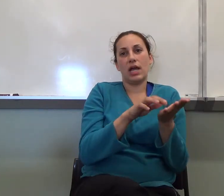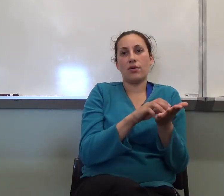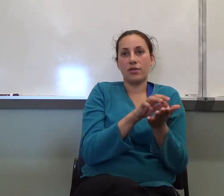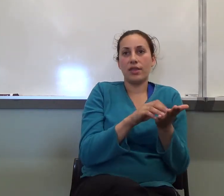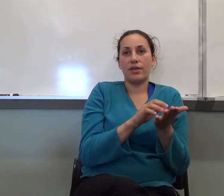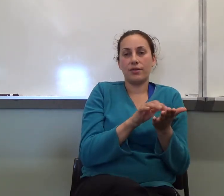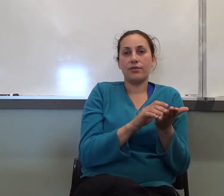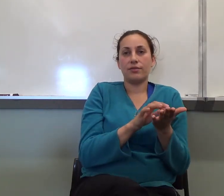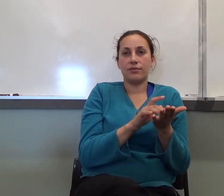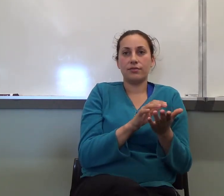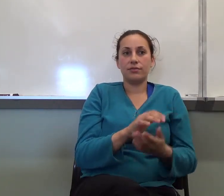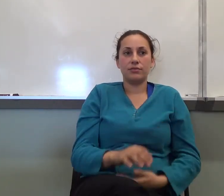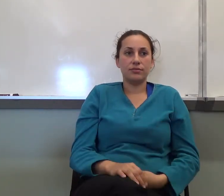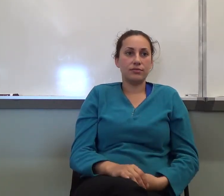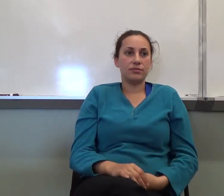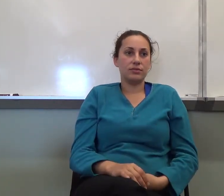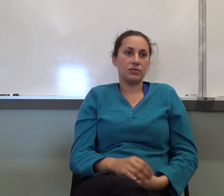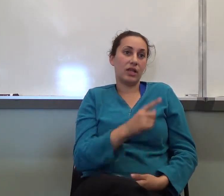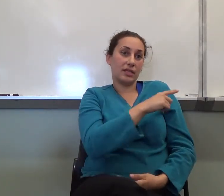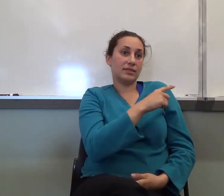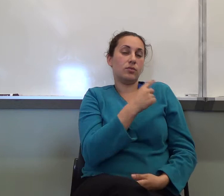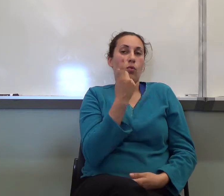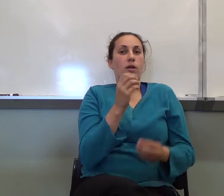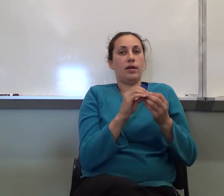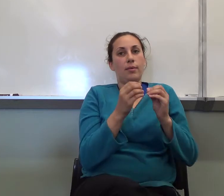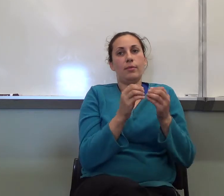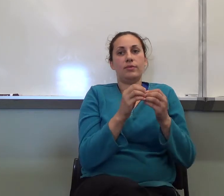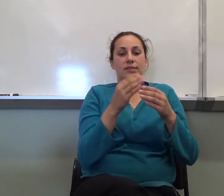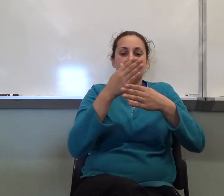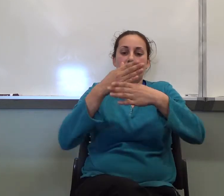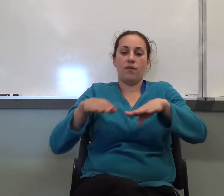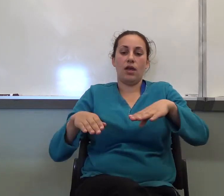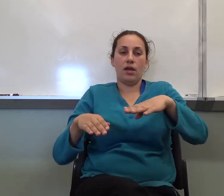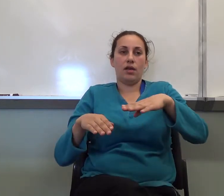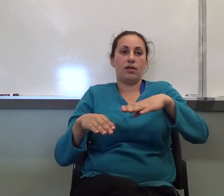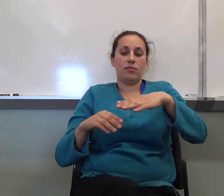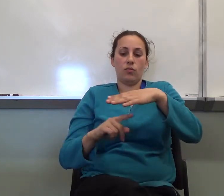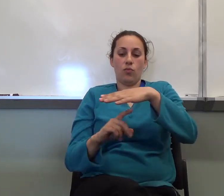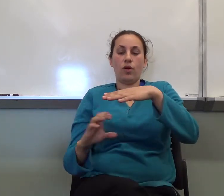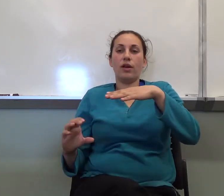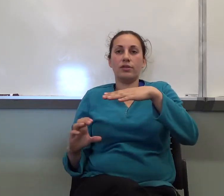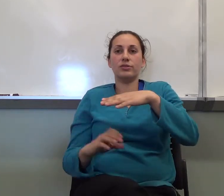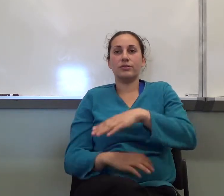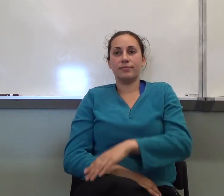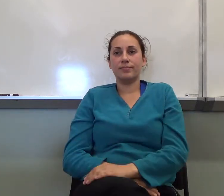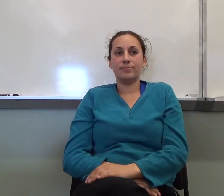See, now it'll treat this as one number, and it's going to divide by 100.